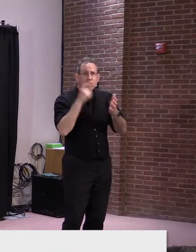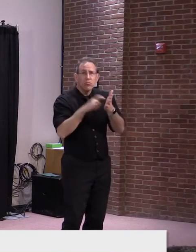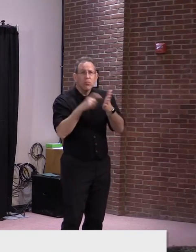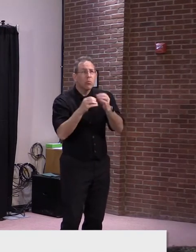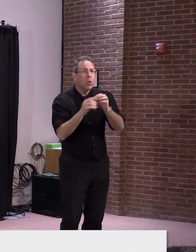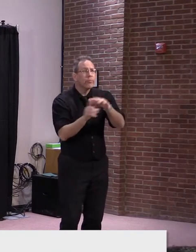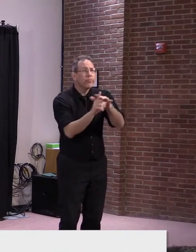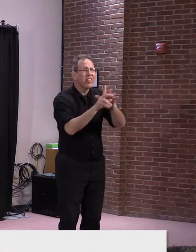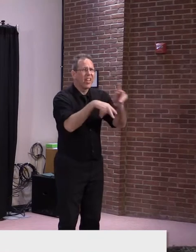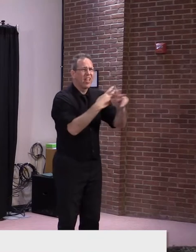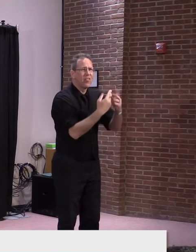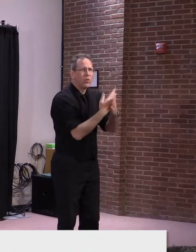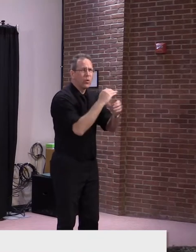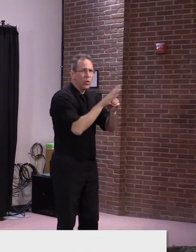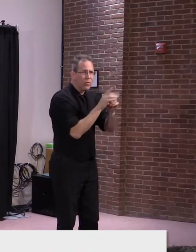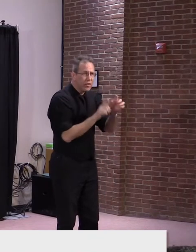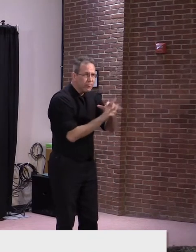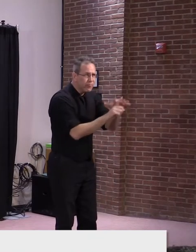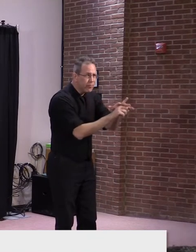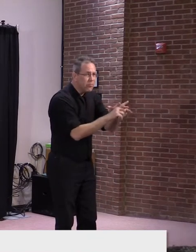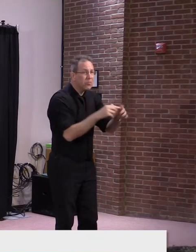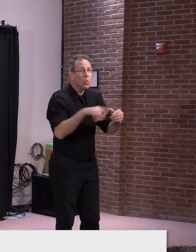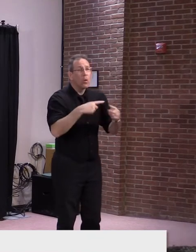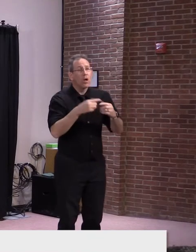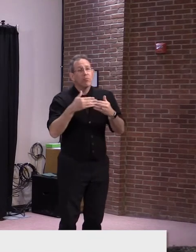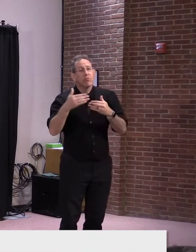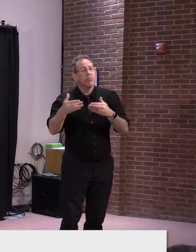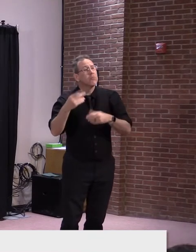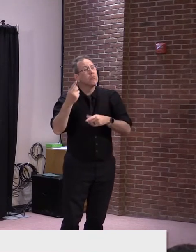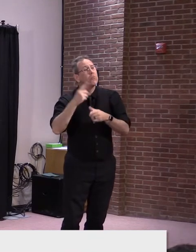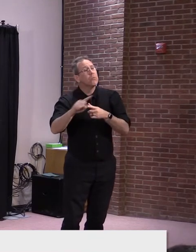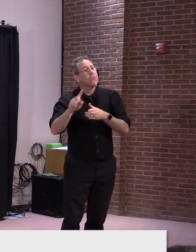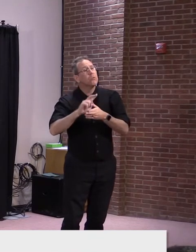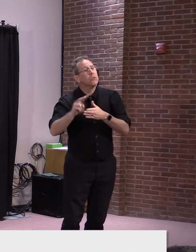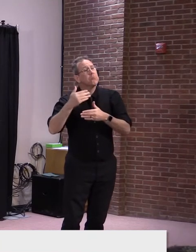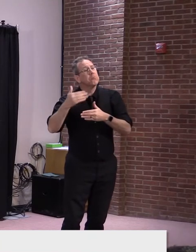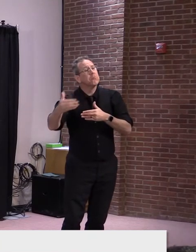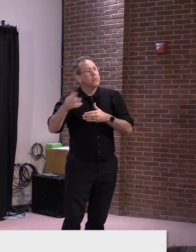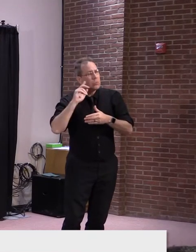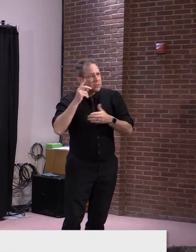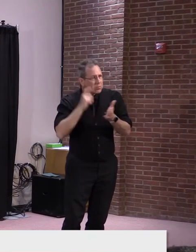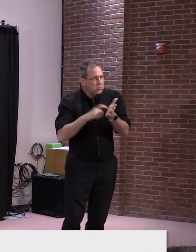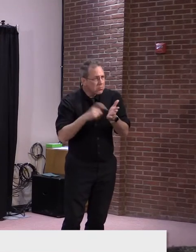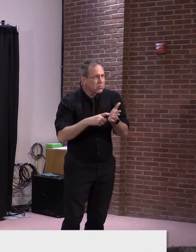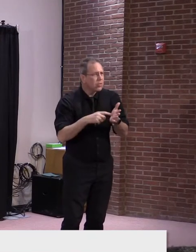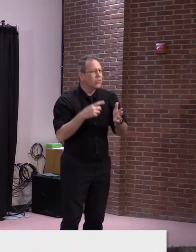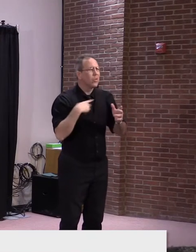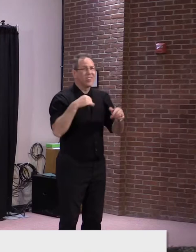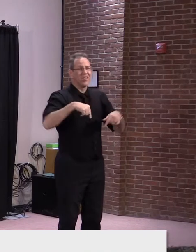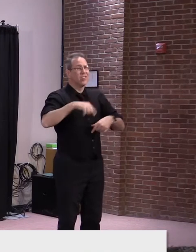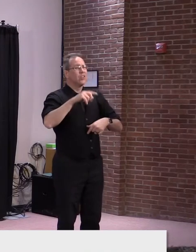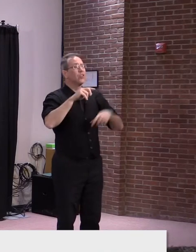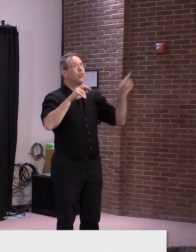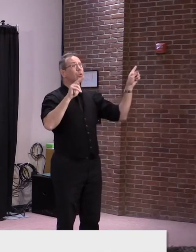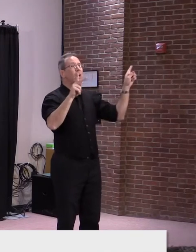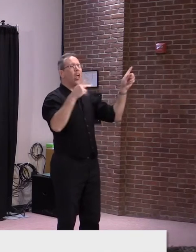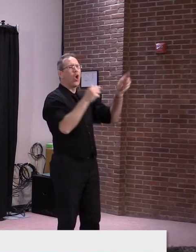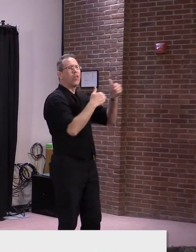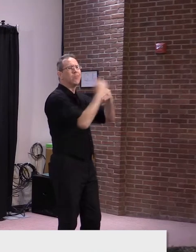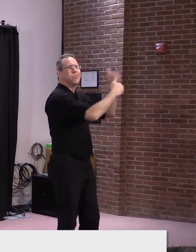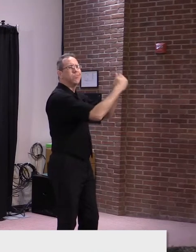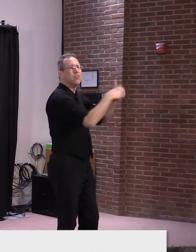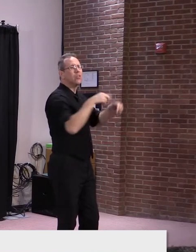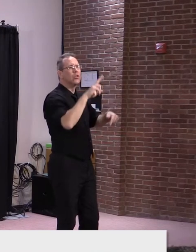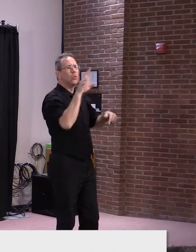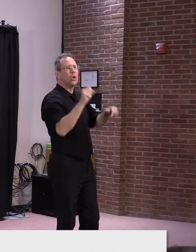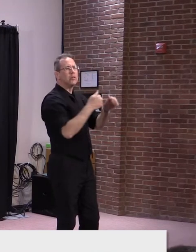in a few weeks. We're usually lagging behind the UK a bit, which will be manageable. He said